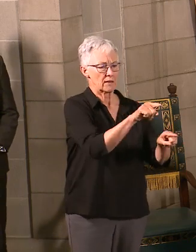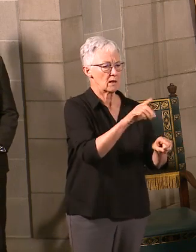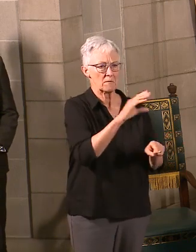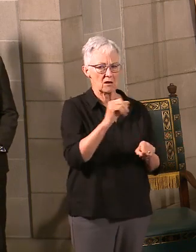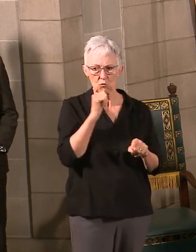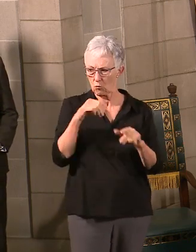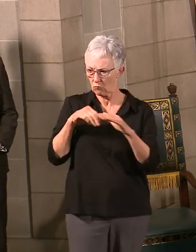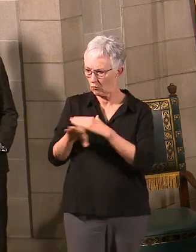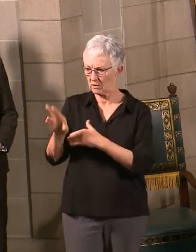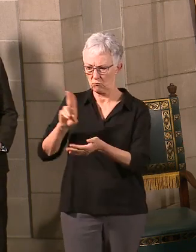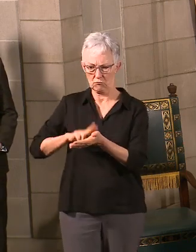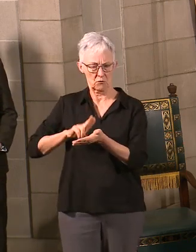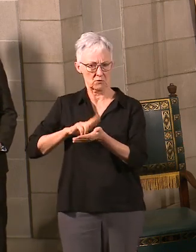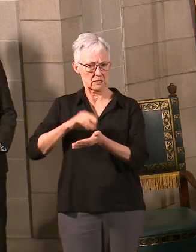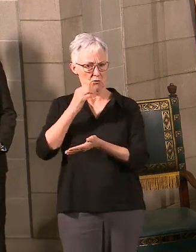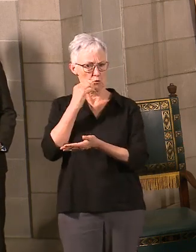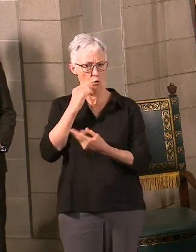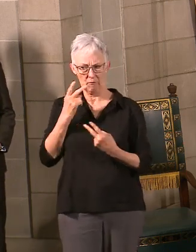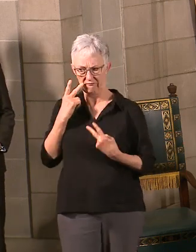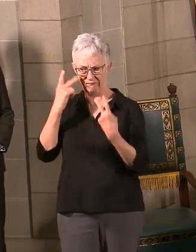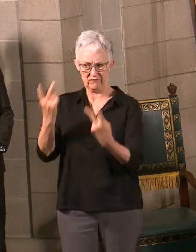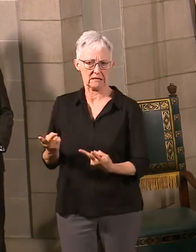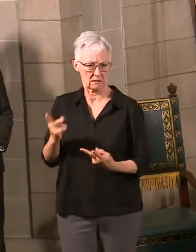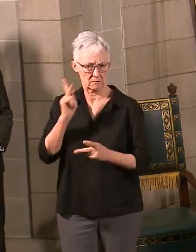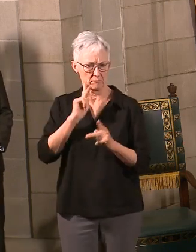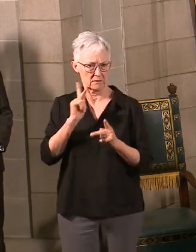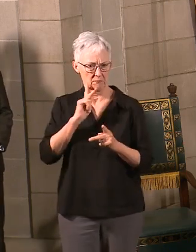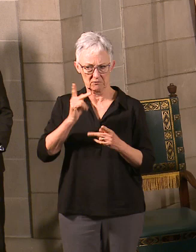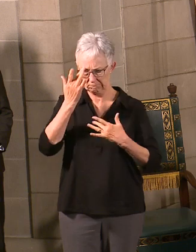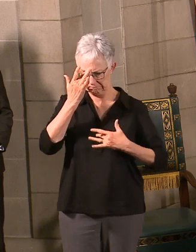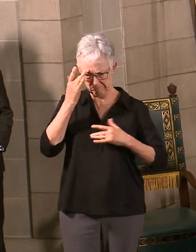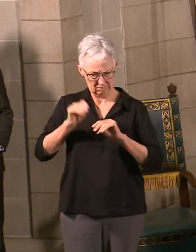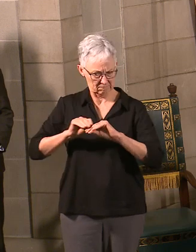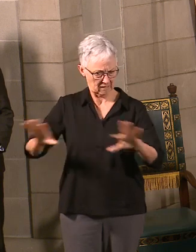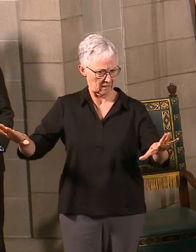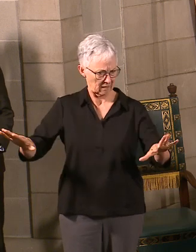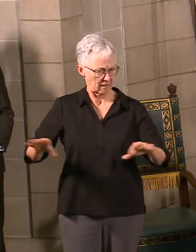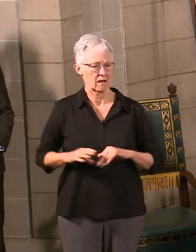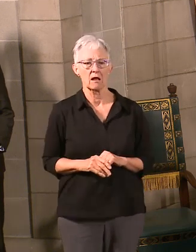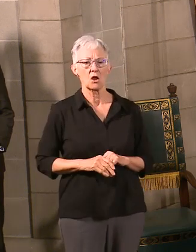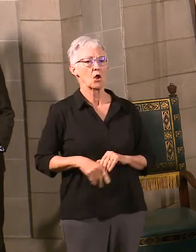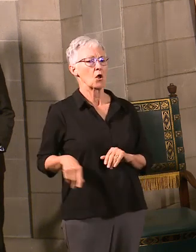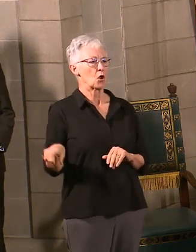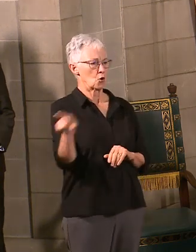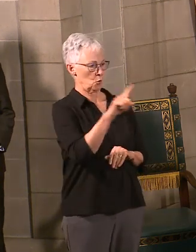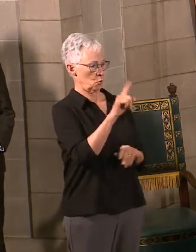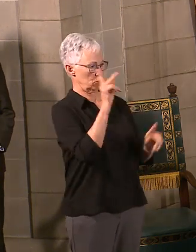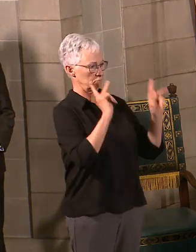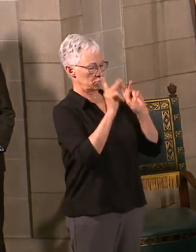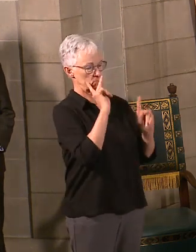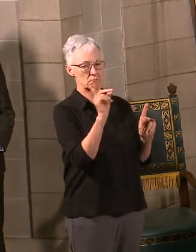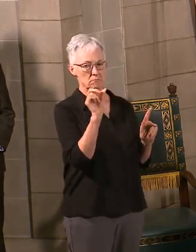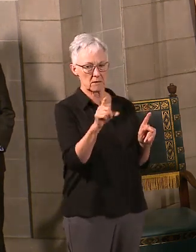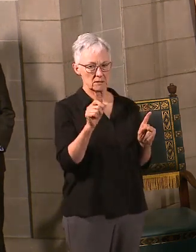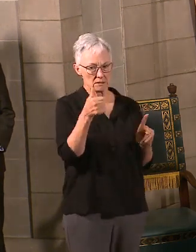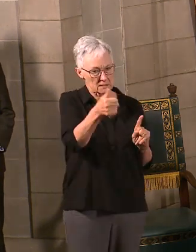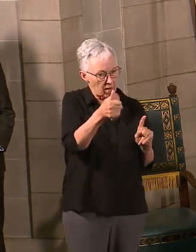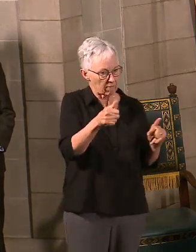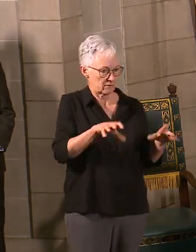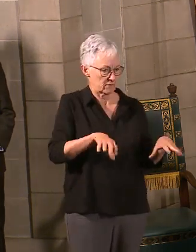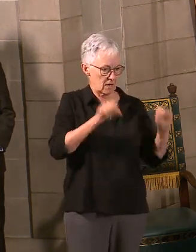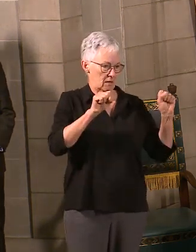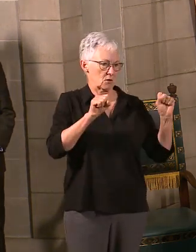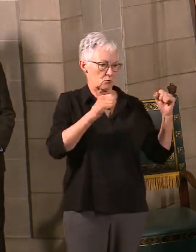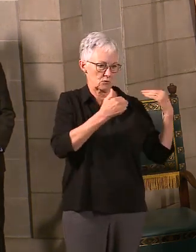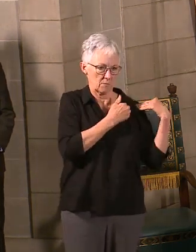judgment about how you can personally take responsibility for fighting the spread of virus here in our state.